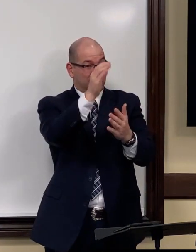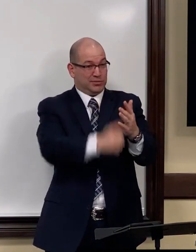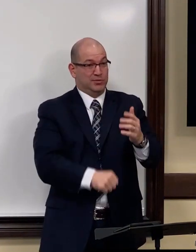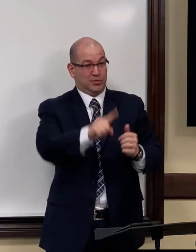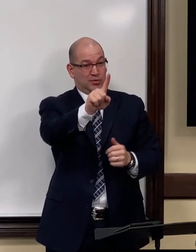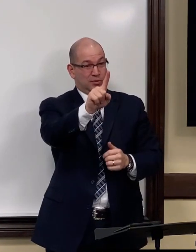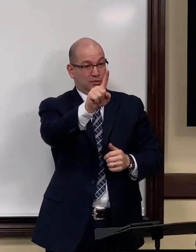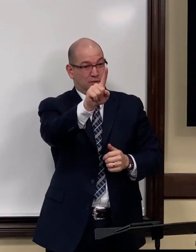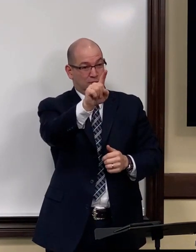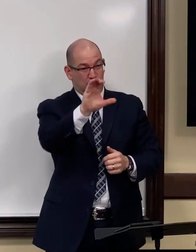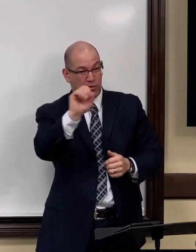so.